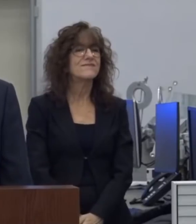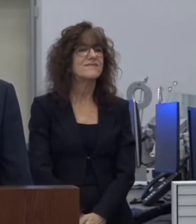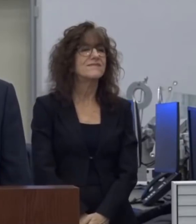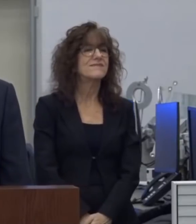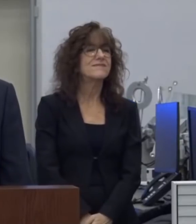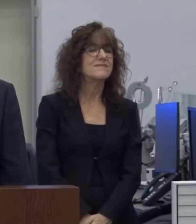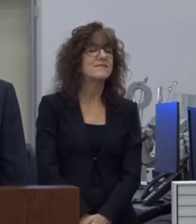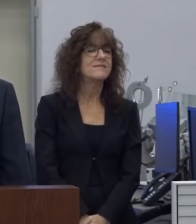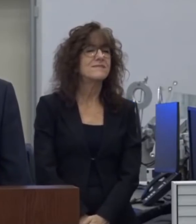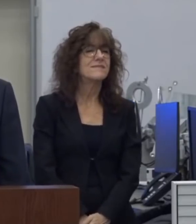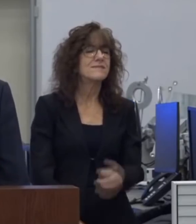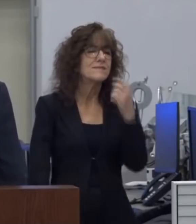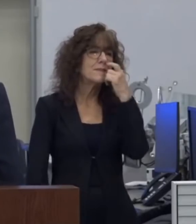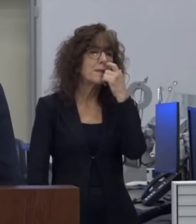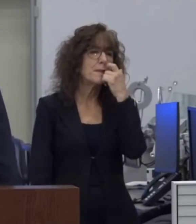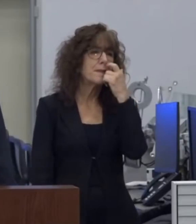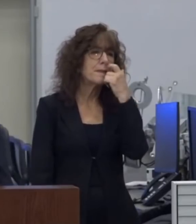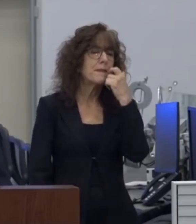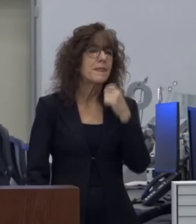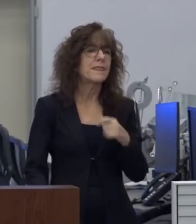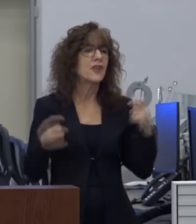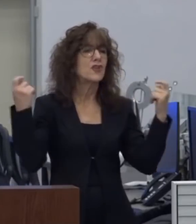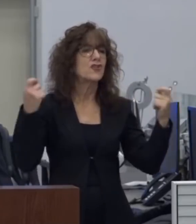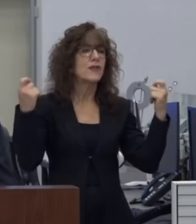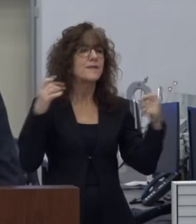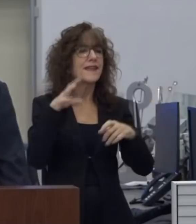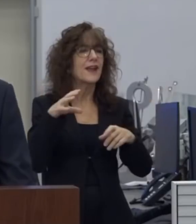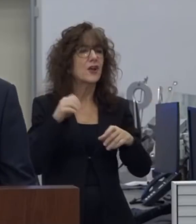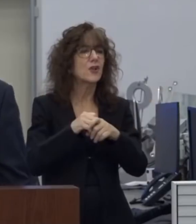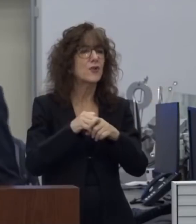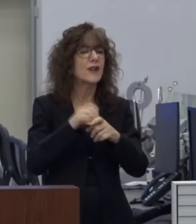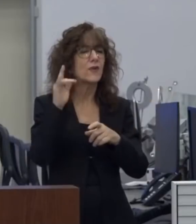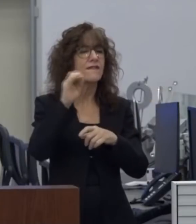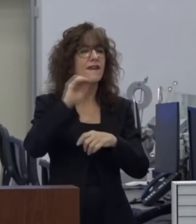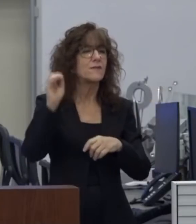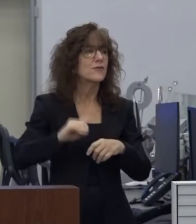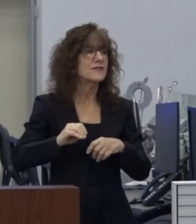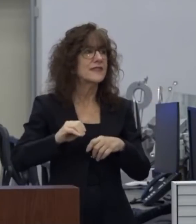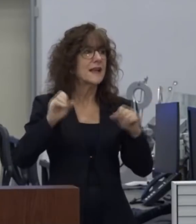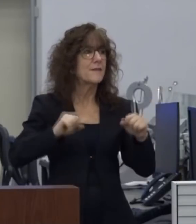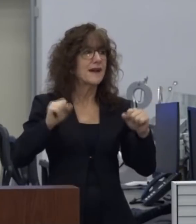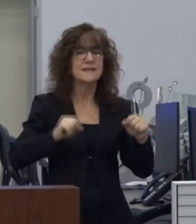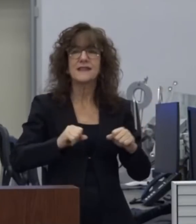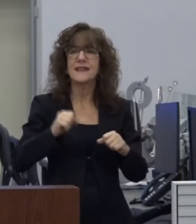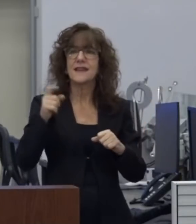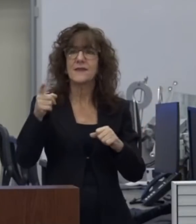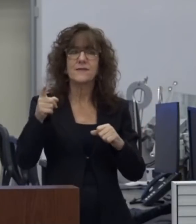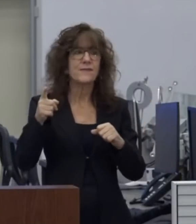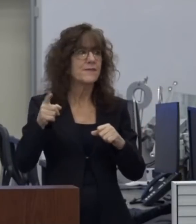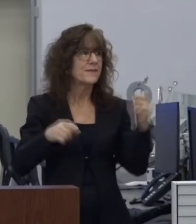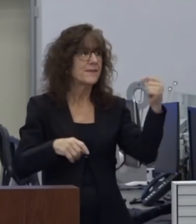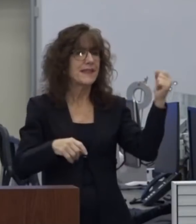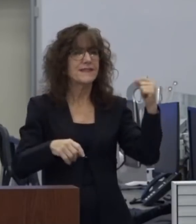quick clarification in regards, are gyms also included in the 25% capacity? Yes, they are. Just want to make